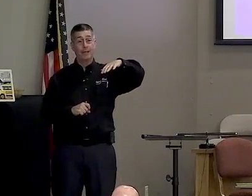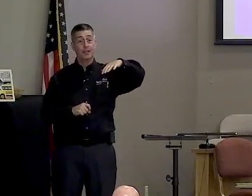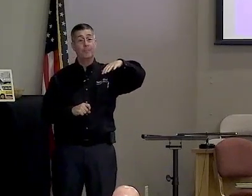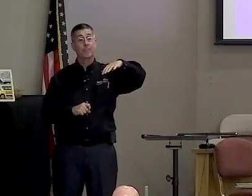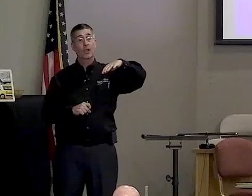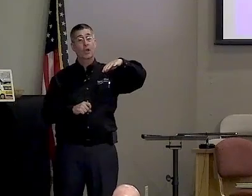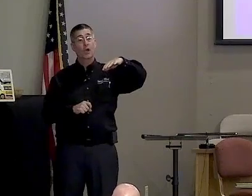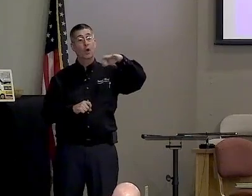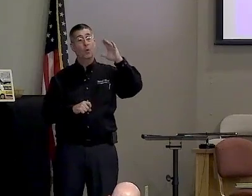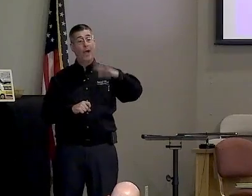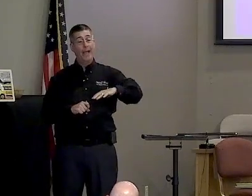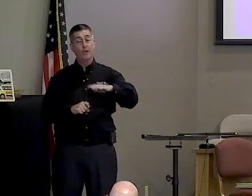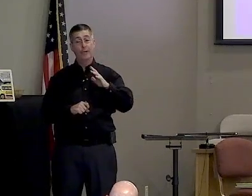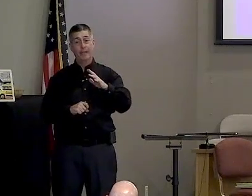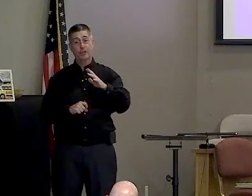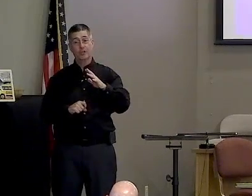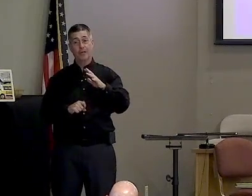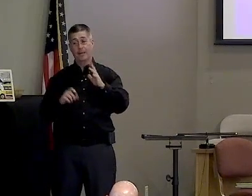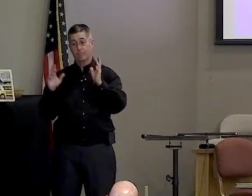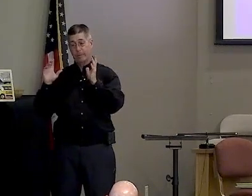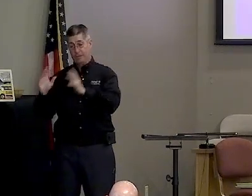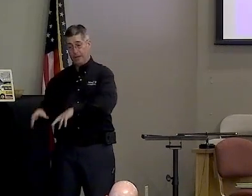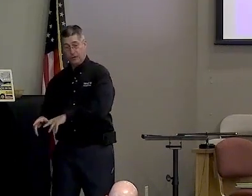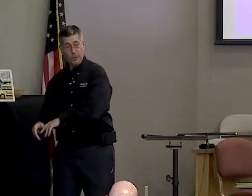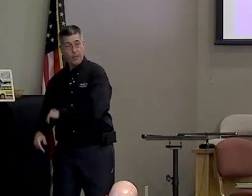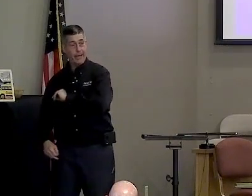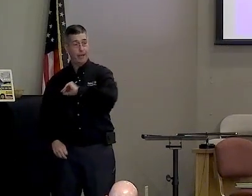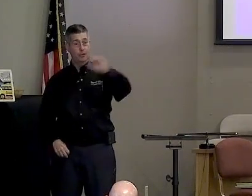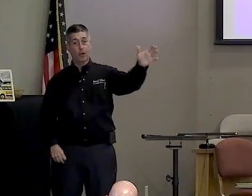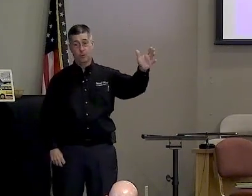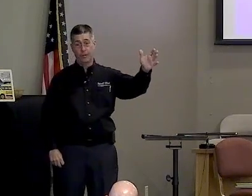why you can't just like be done interpreting and go talk with them.